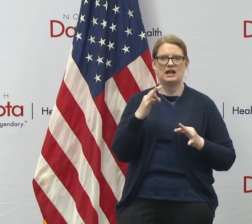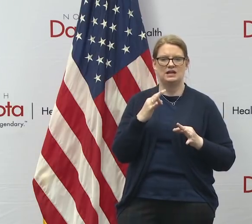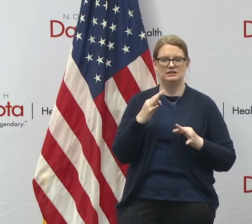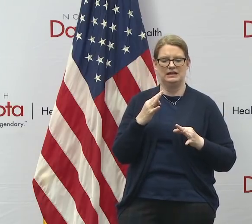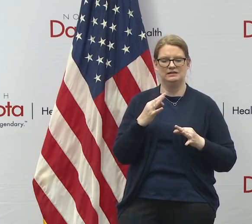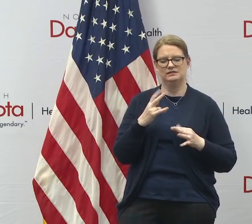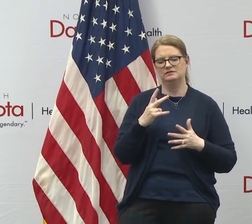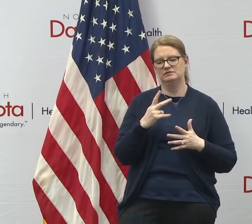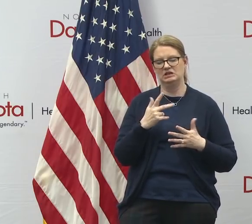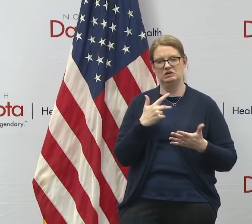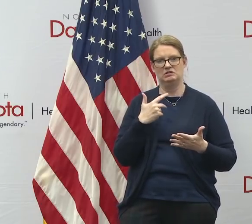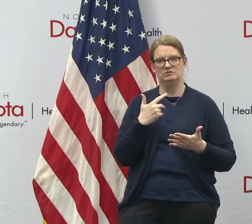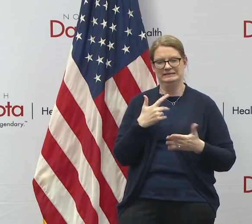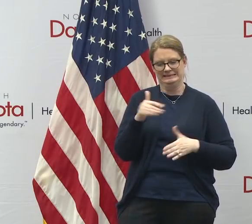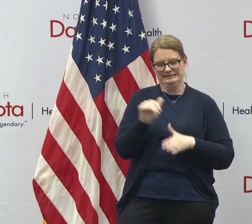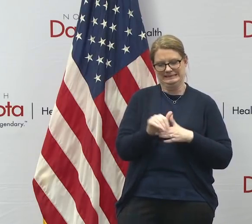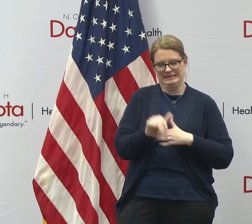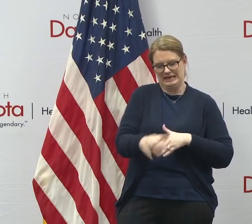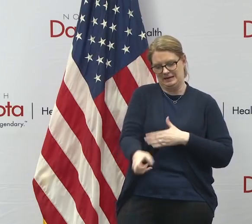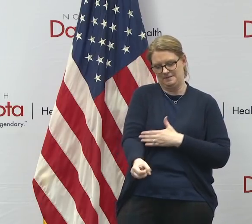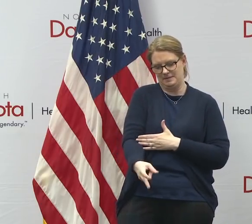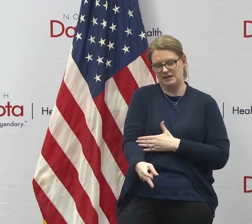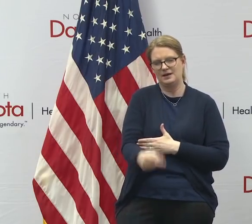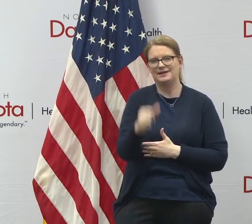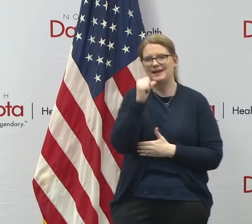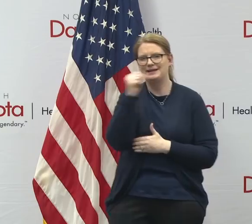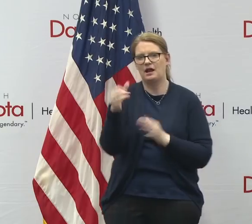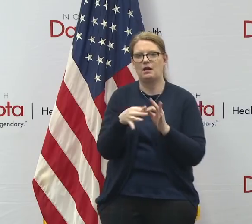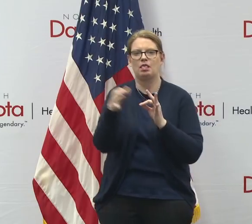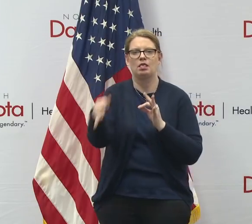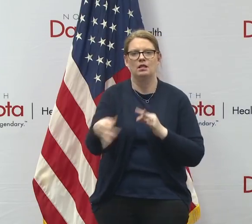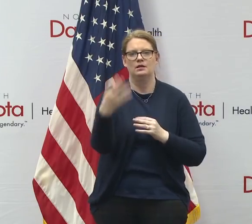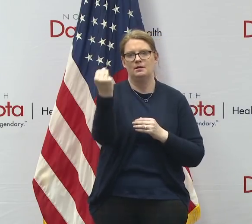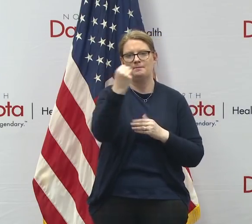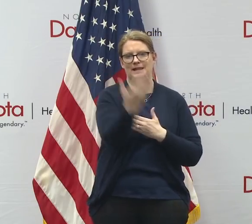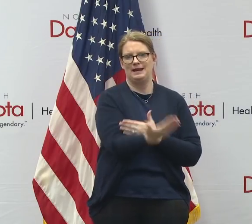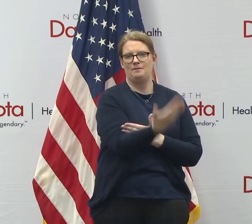Question was, why did we choose to close tonight at midnight versus Monday morning?